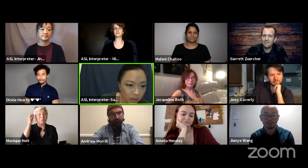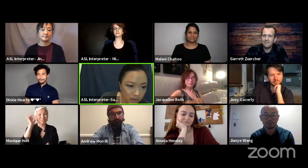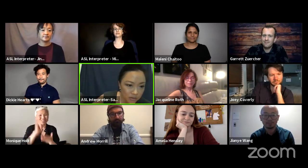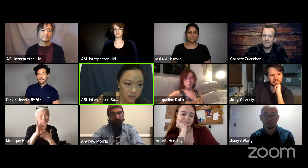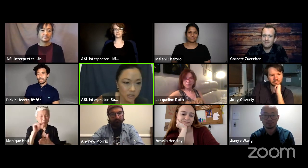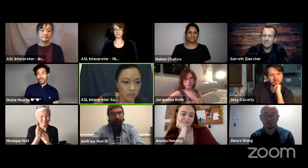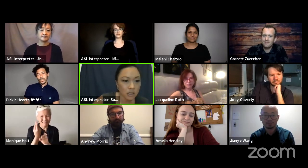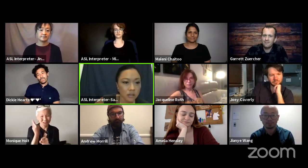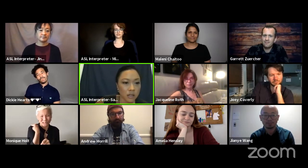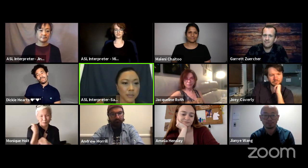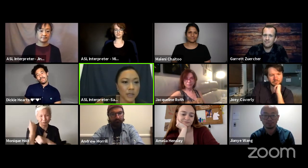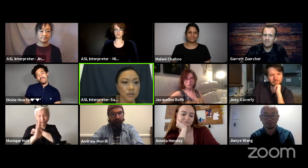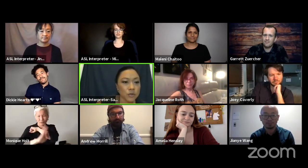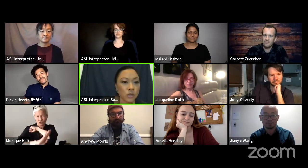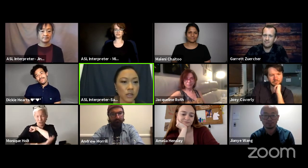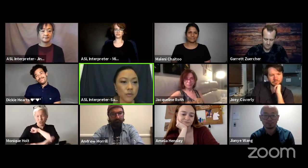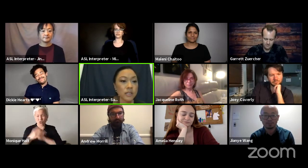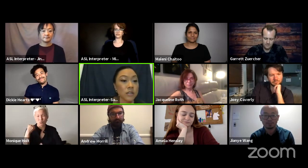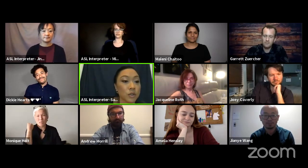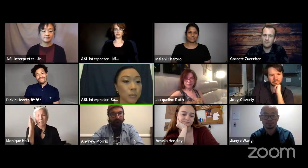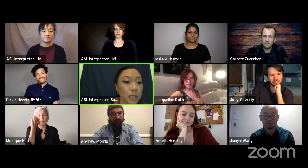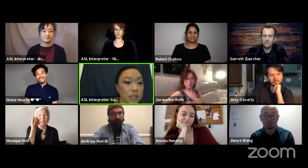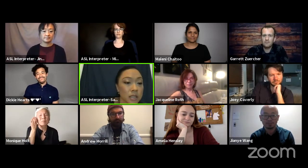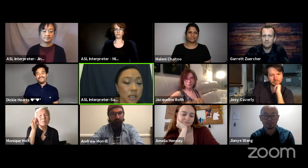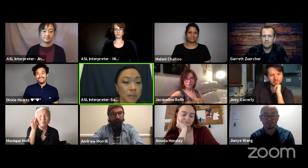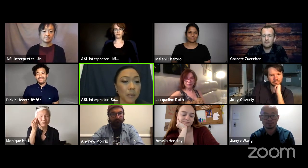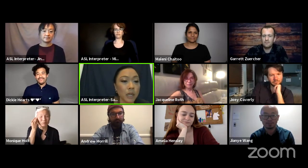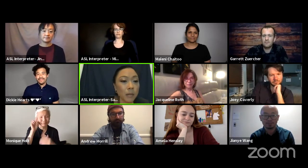this extra for this additional piece coming up.